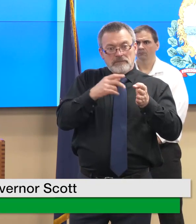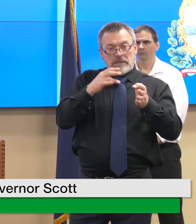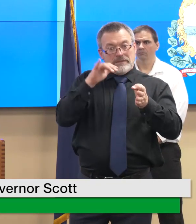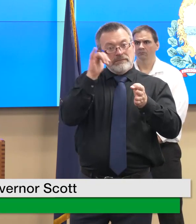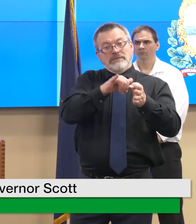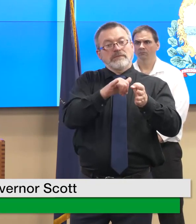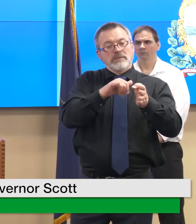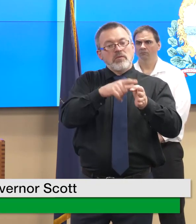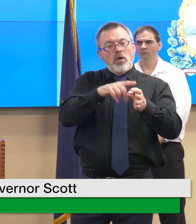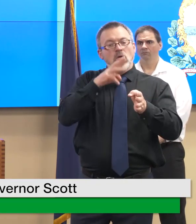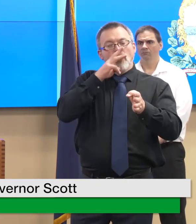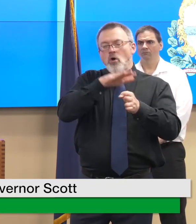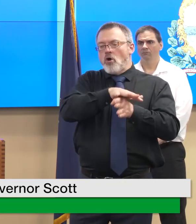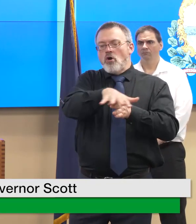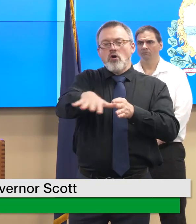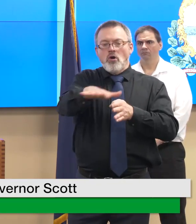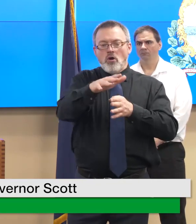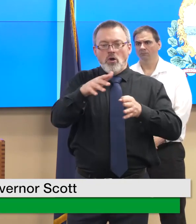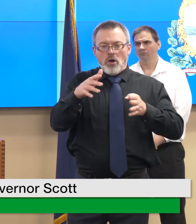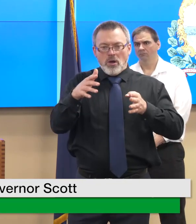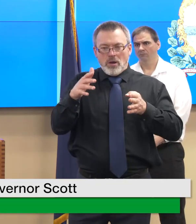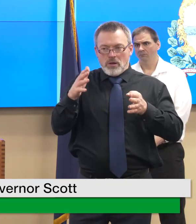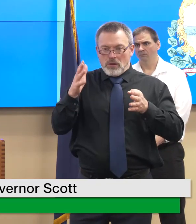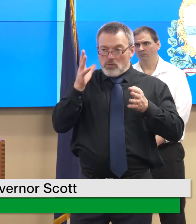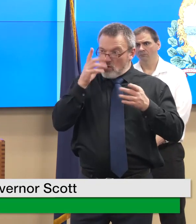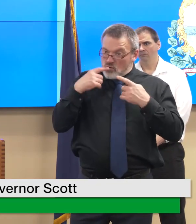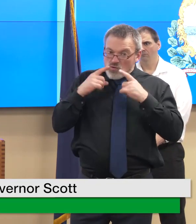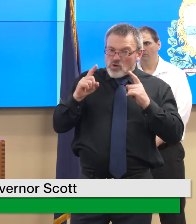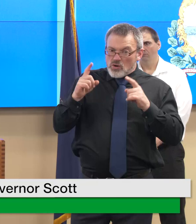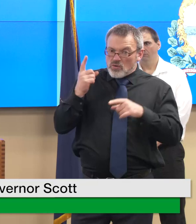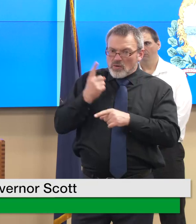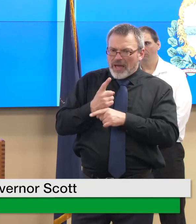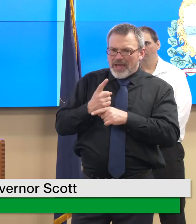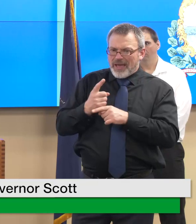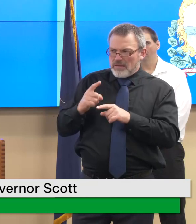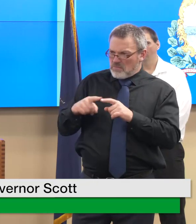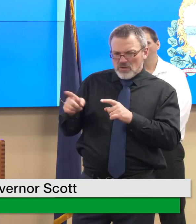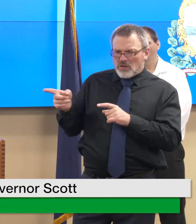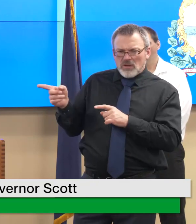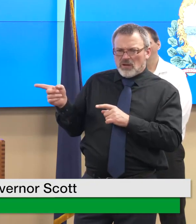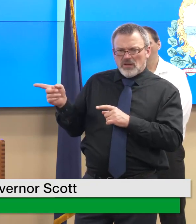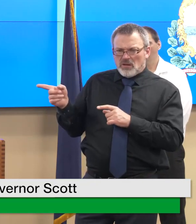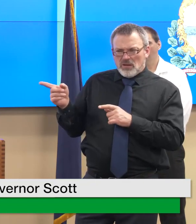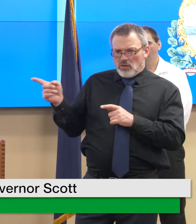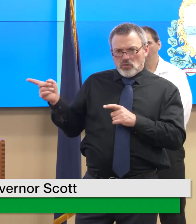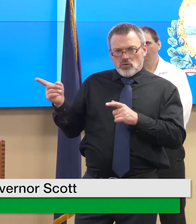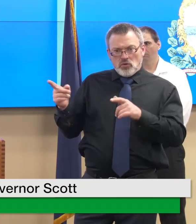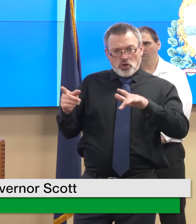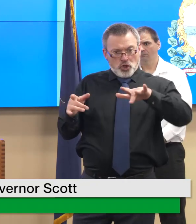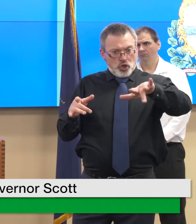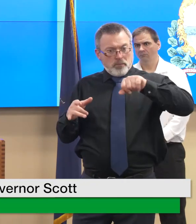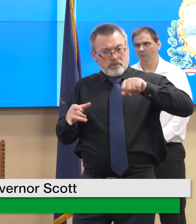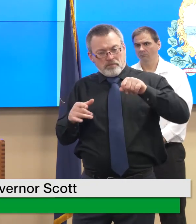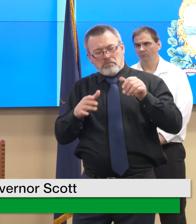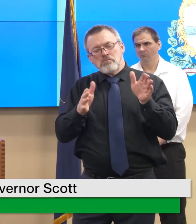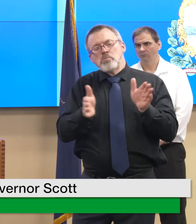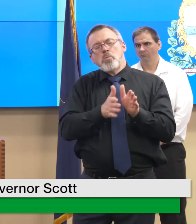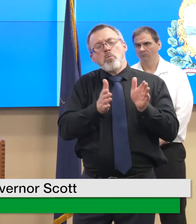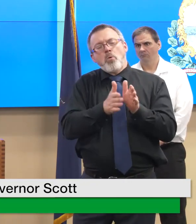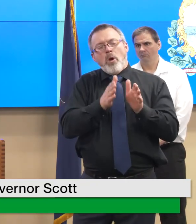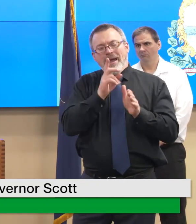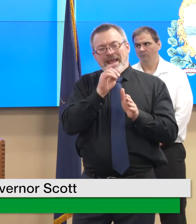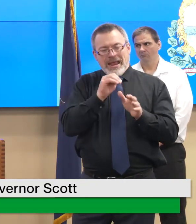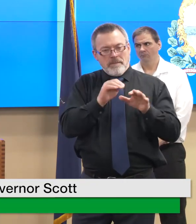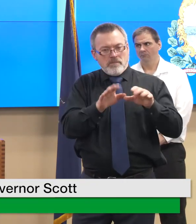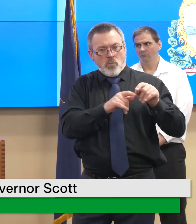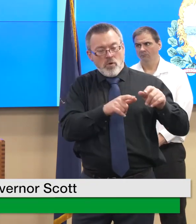like what you've sort of been hoping would happen. Is there a concern that taking out these small dams would actually send more water